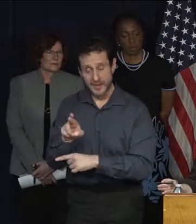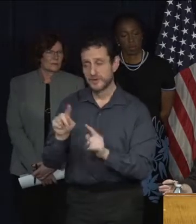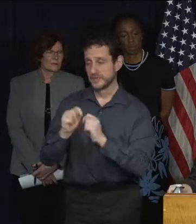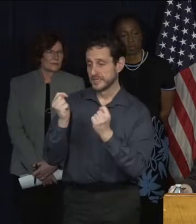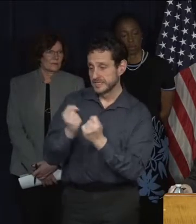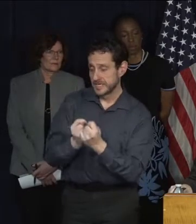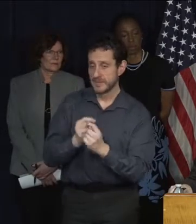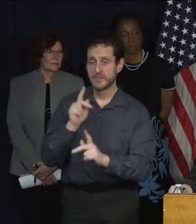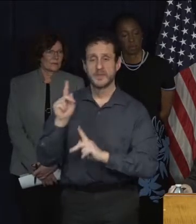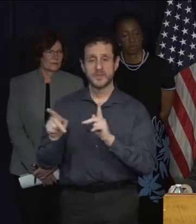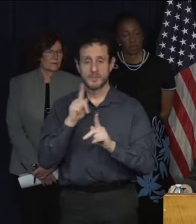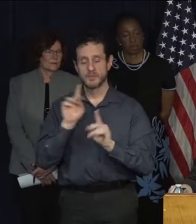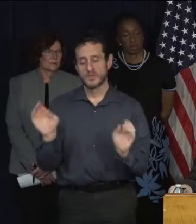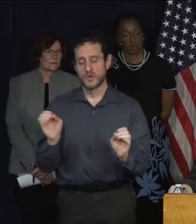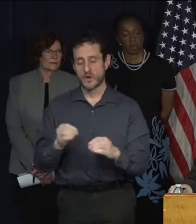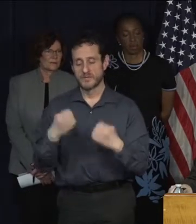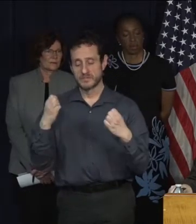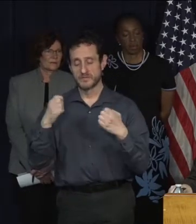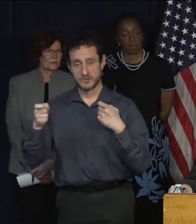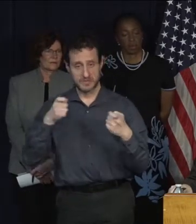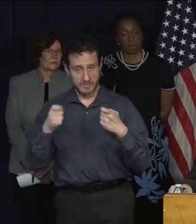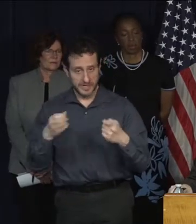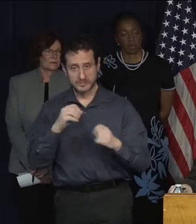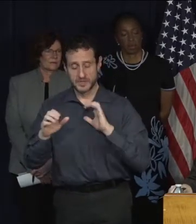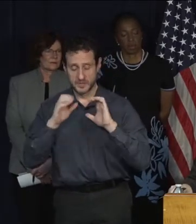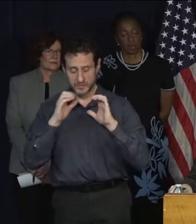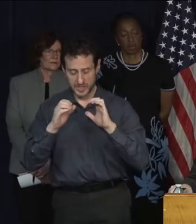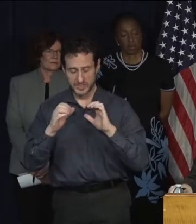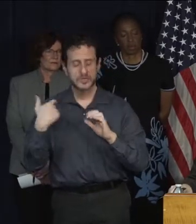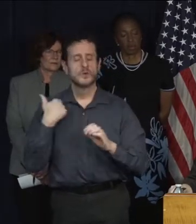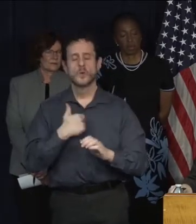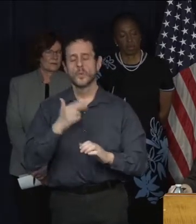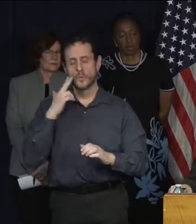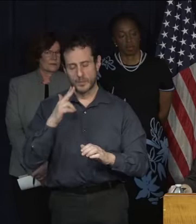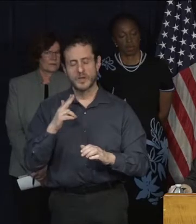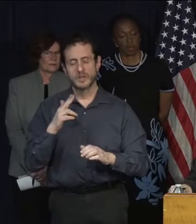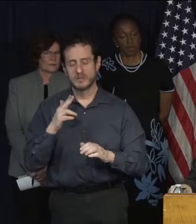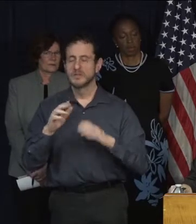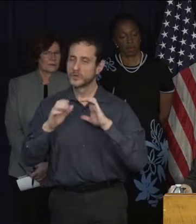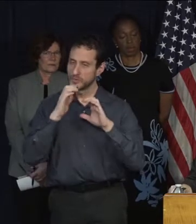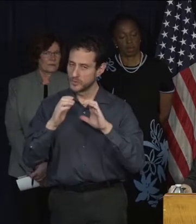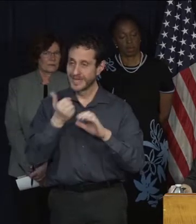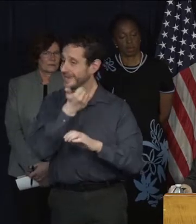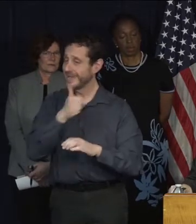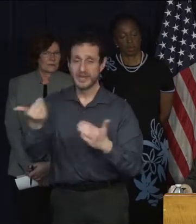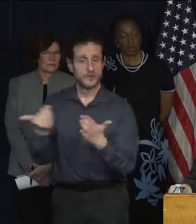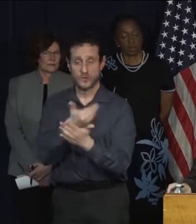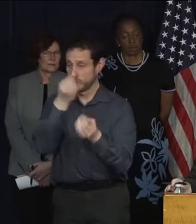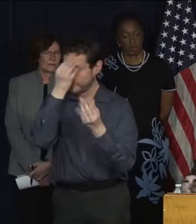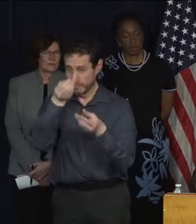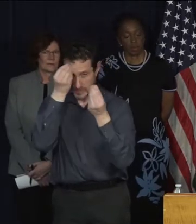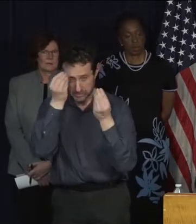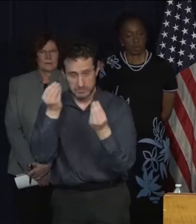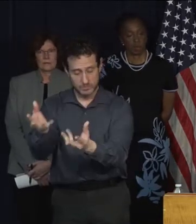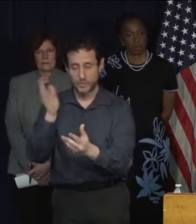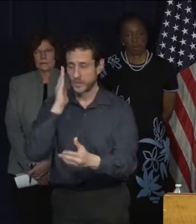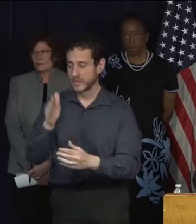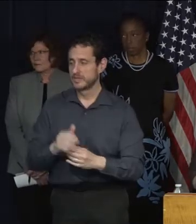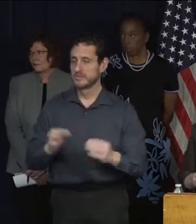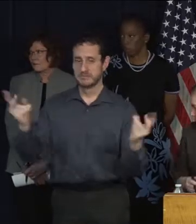folks at the Office of Emergency Management and Communication, and we'll be quick to communicate any necessary updates to that.